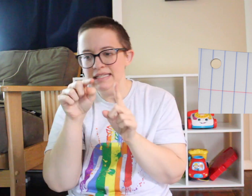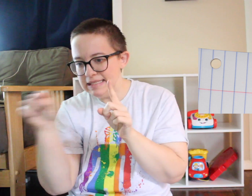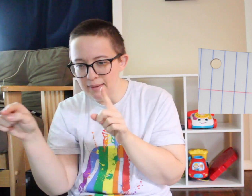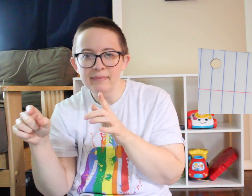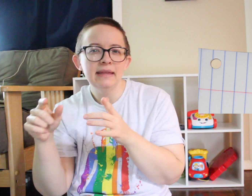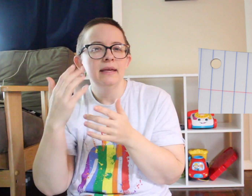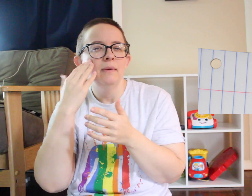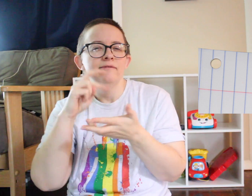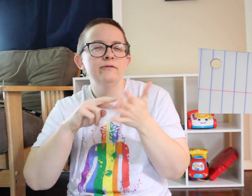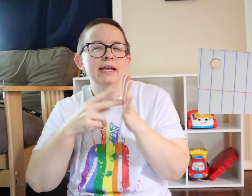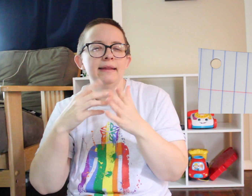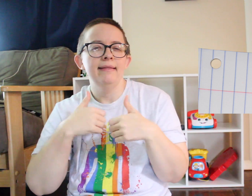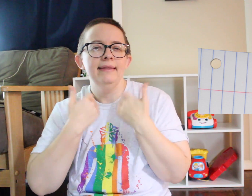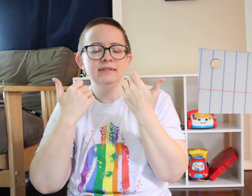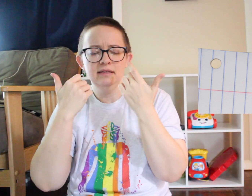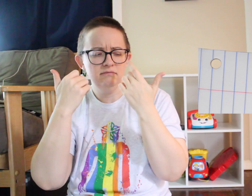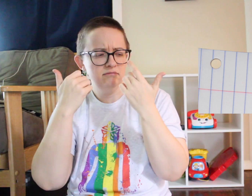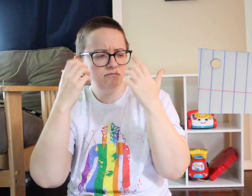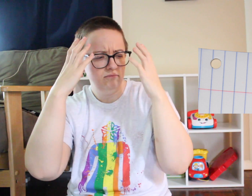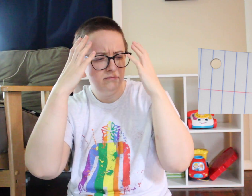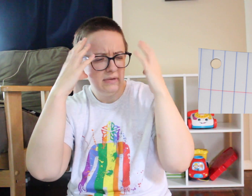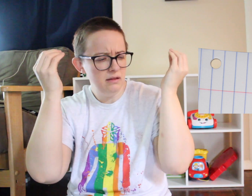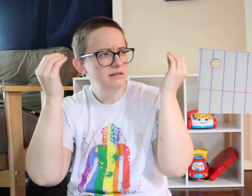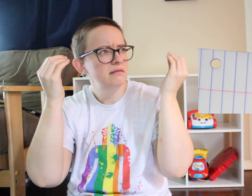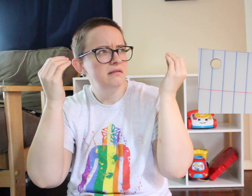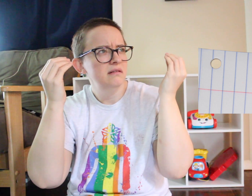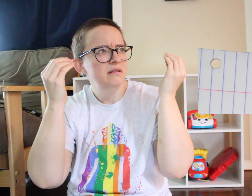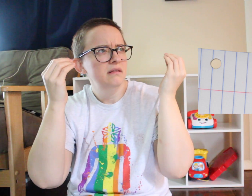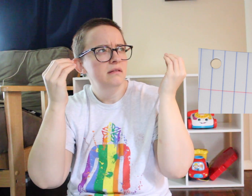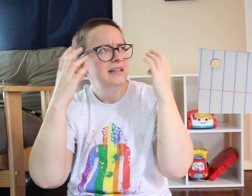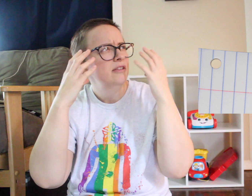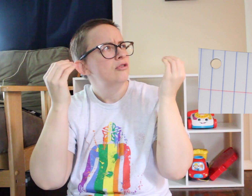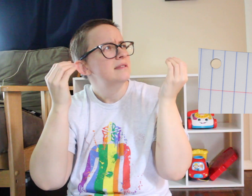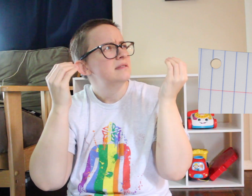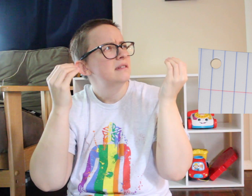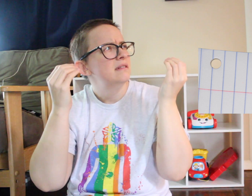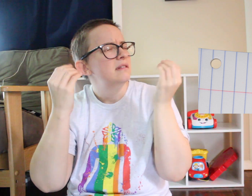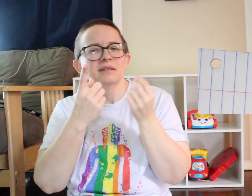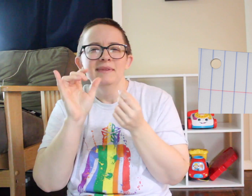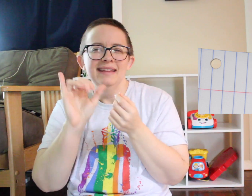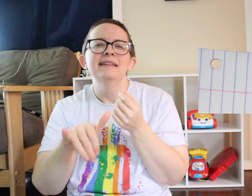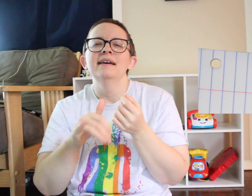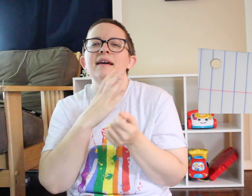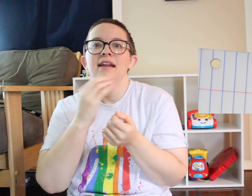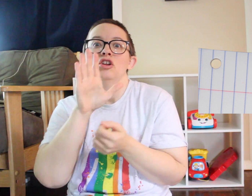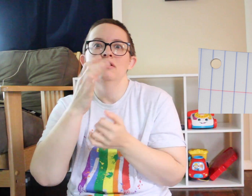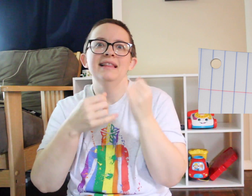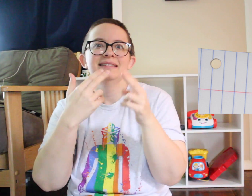last names, Van something. We have a friend that lives in Holland. Yeah, the Netherlands. Something like that.